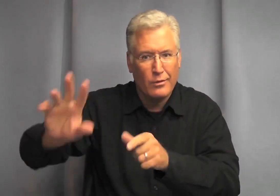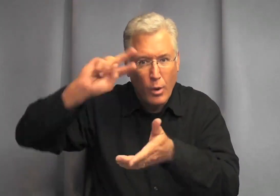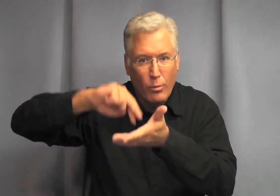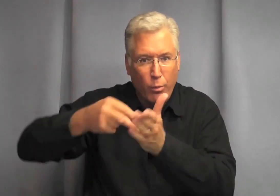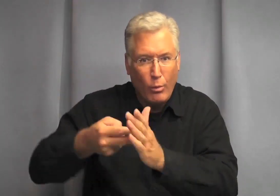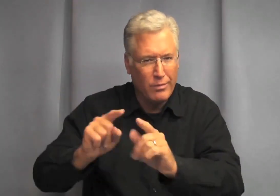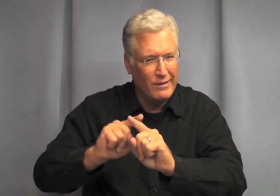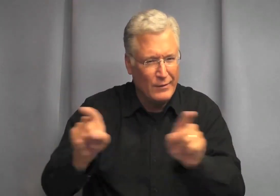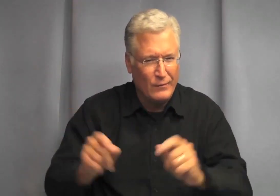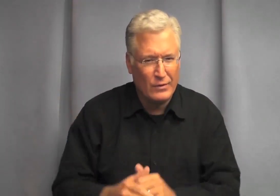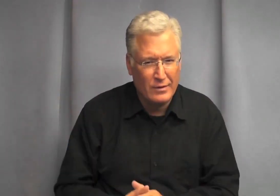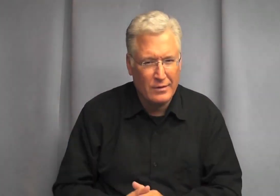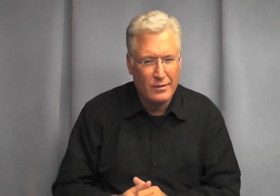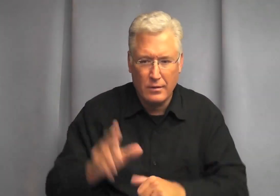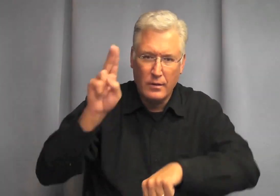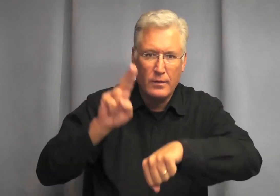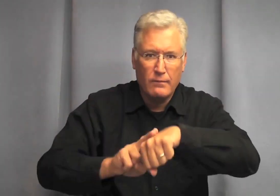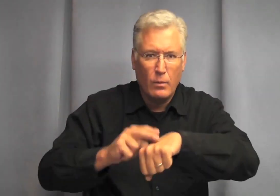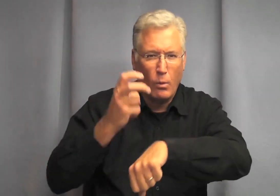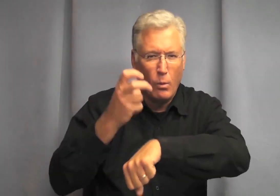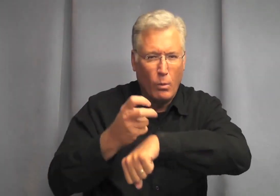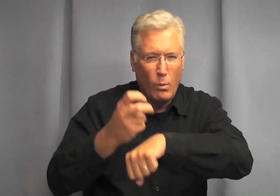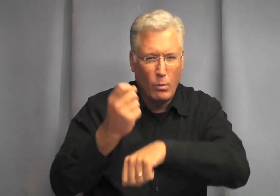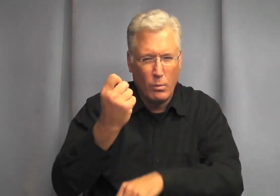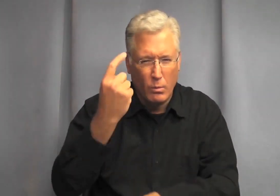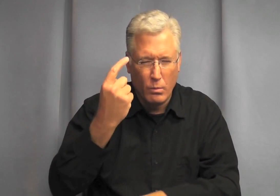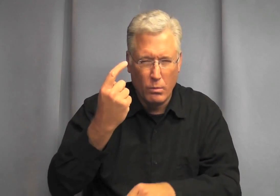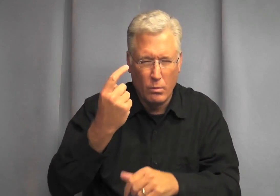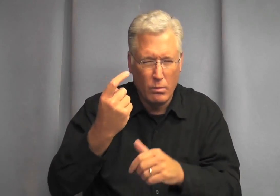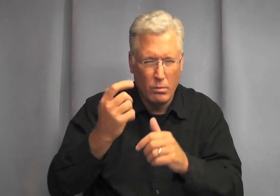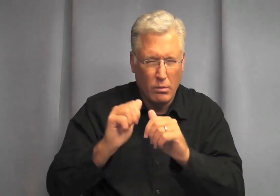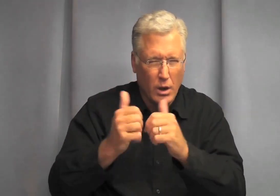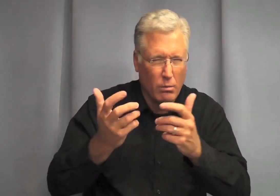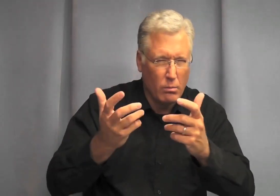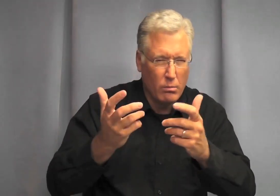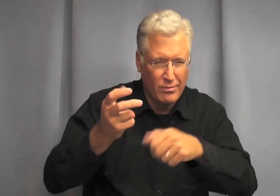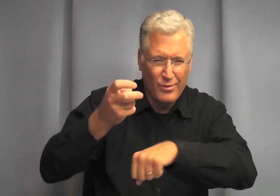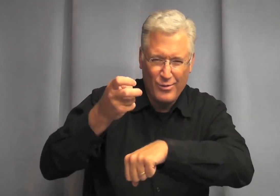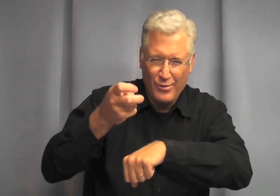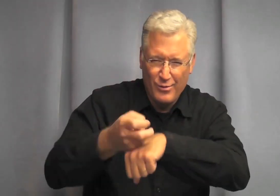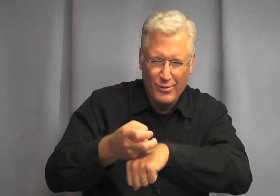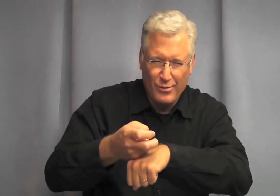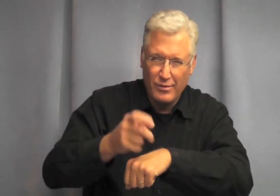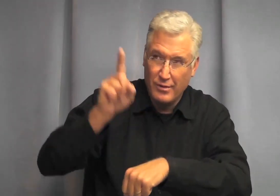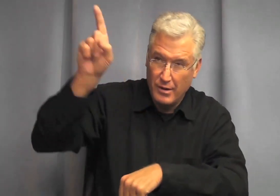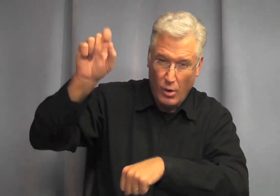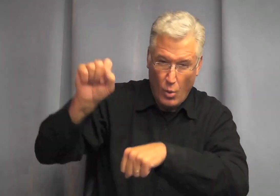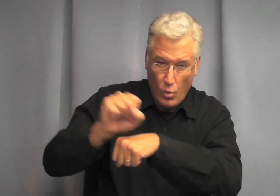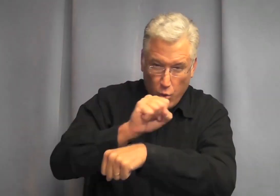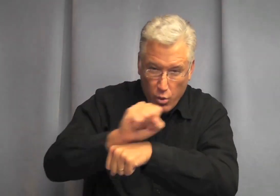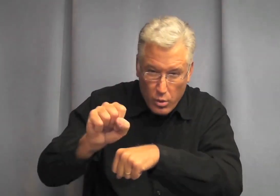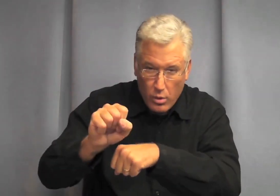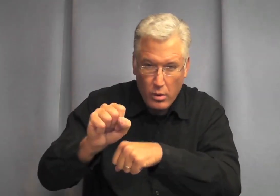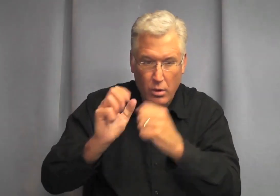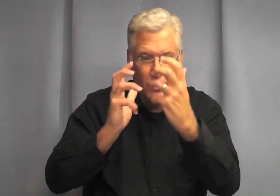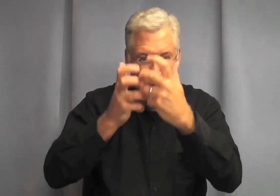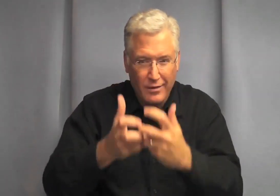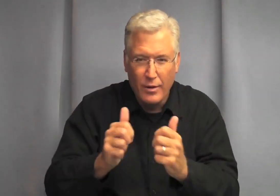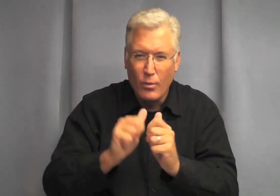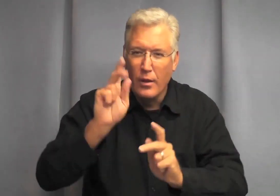And God meant for the brothers, for their purposes, even though that they were, evil things that they did, he used their purposes